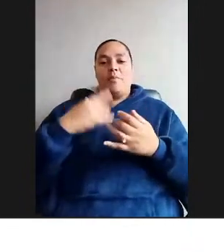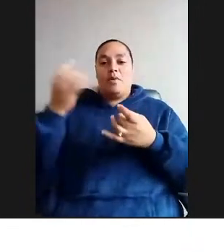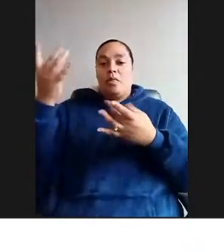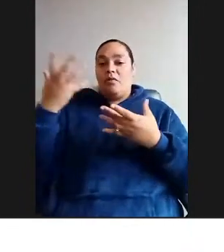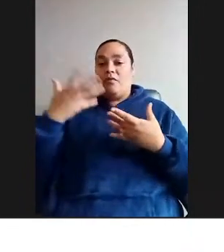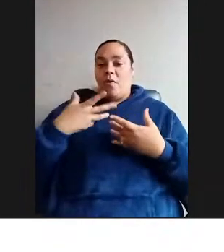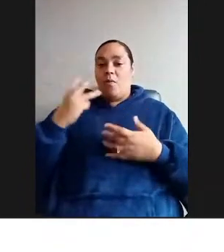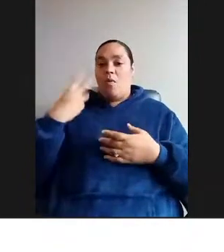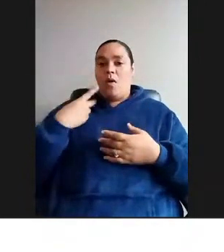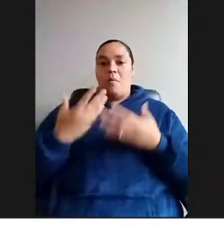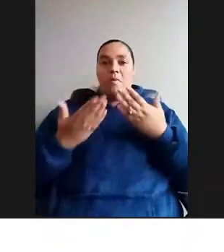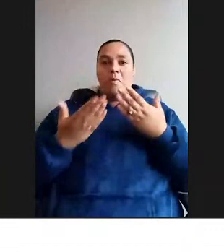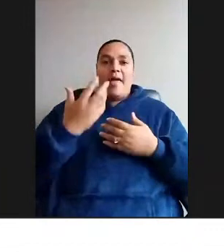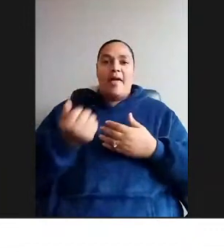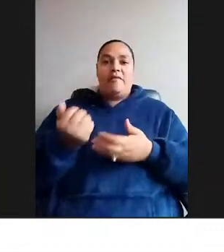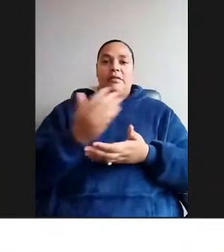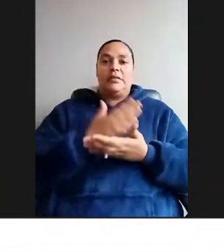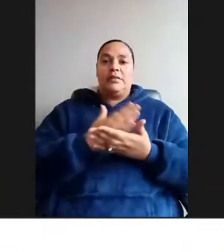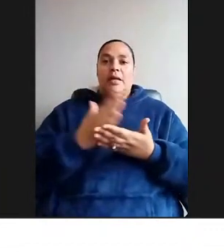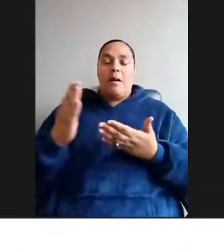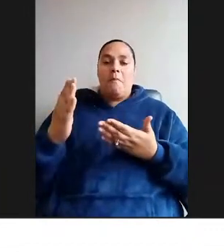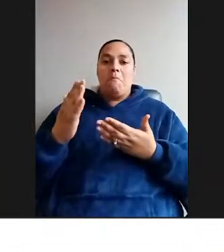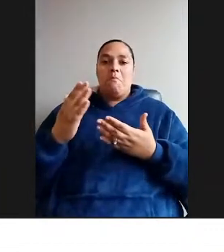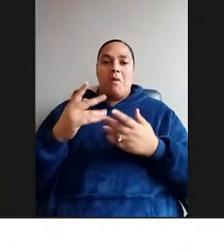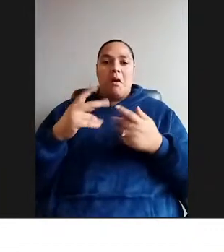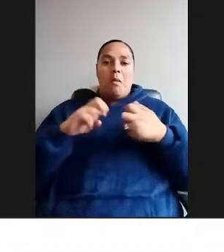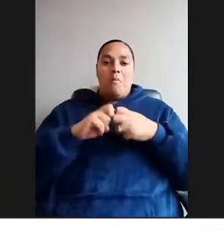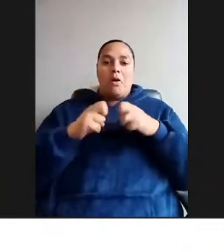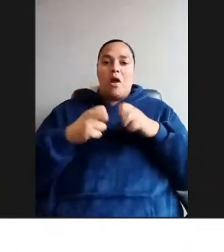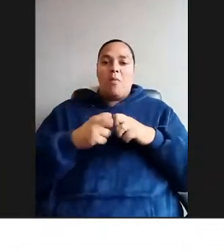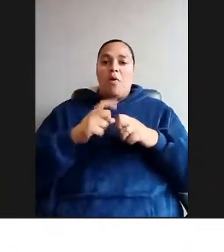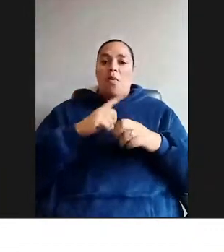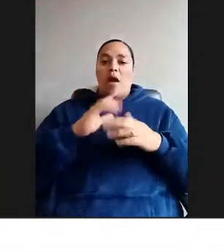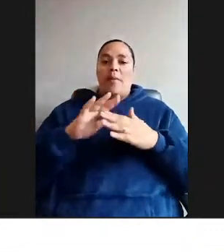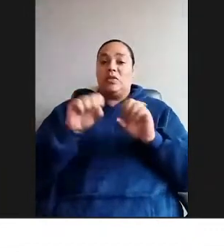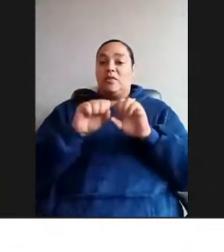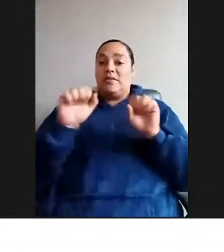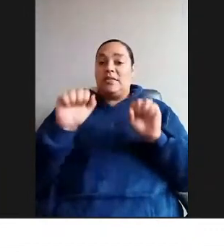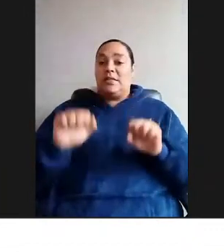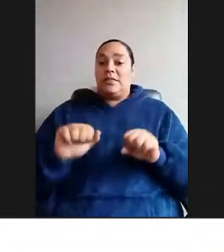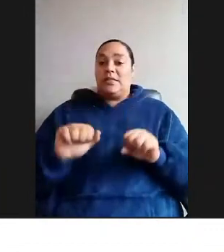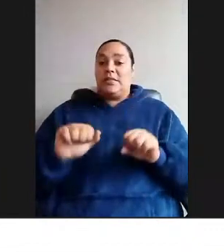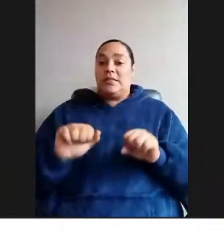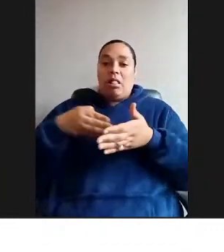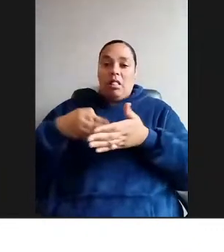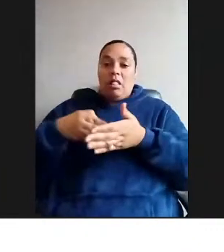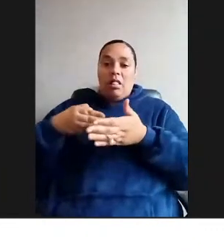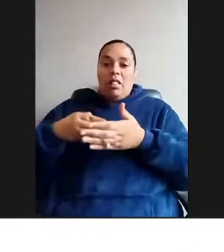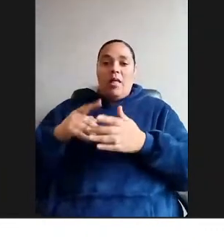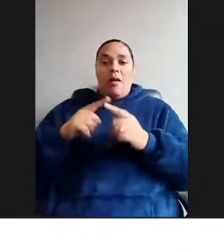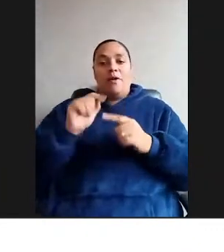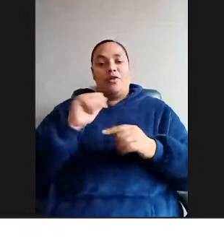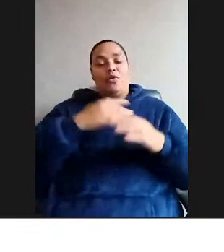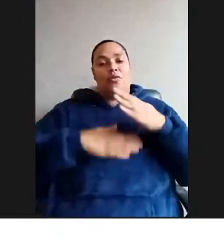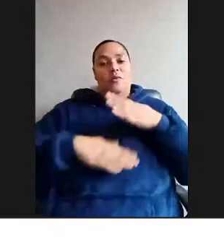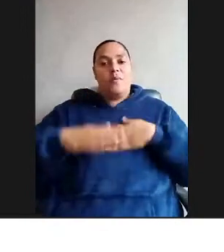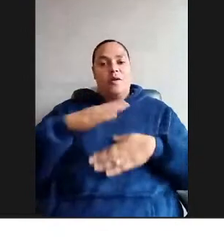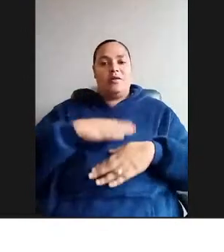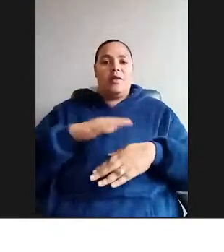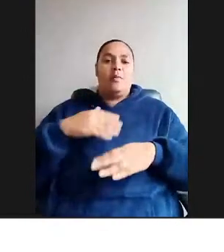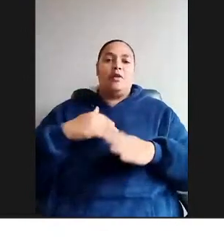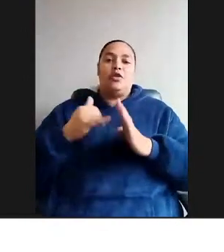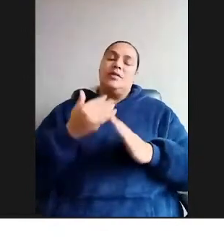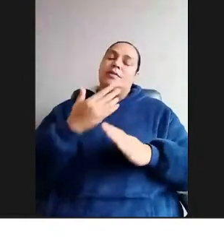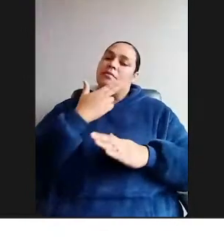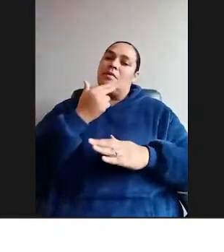might be some hiccups in terms of the system. So with your indulgence, I would just kindly